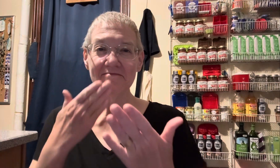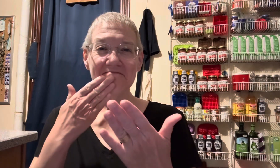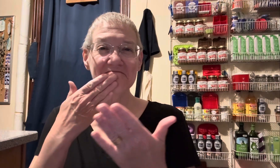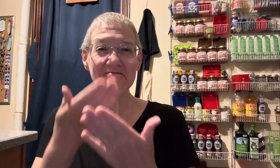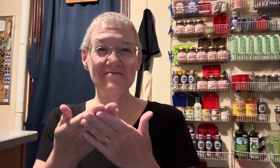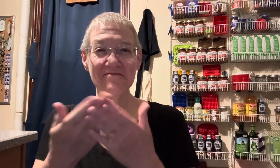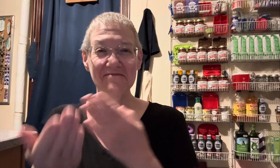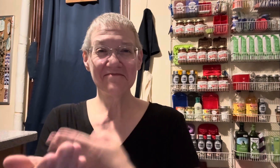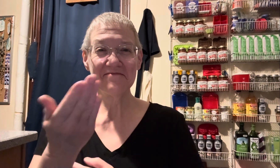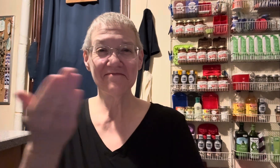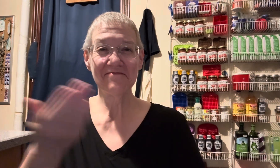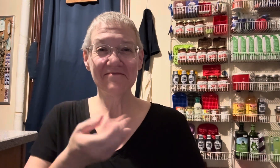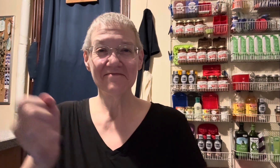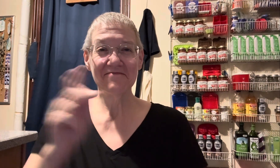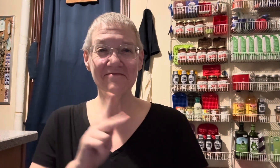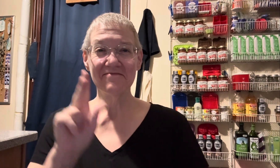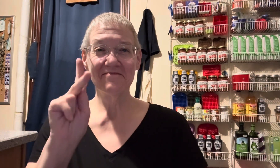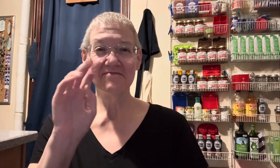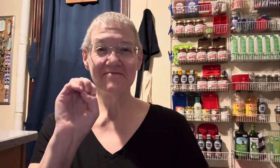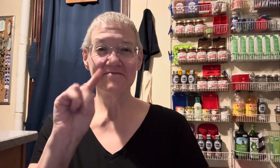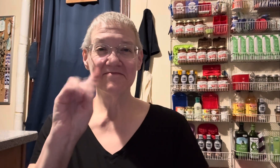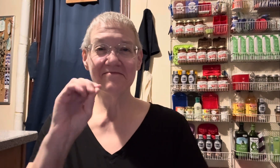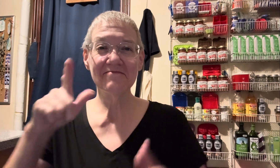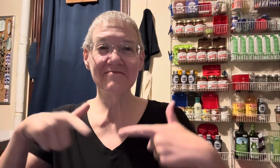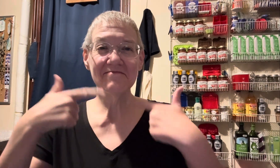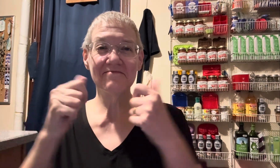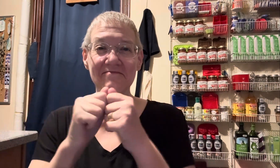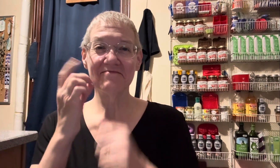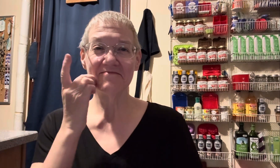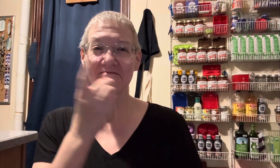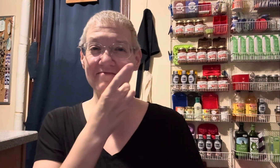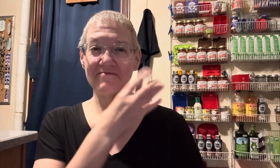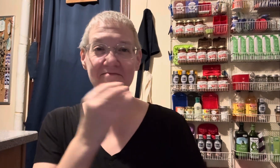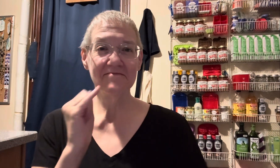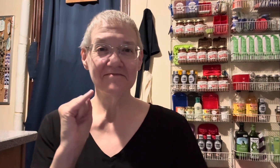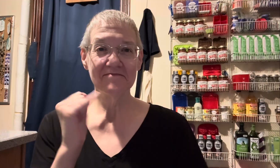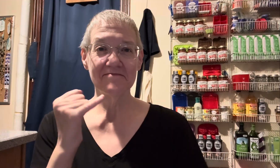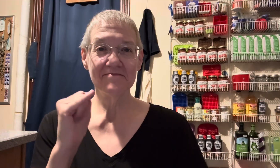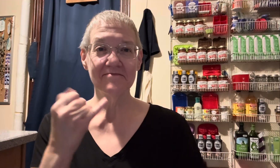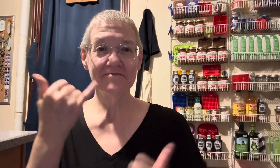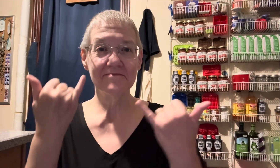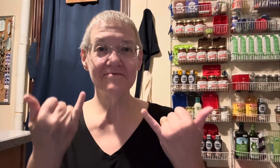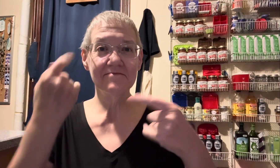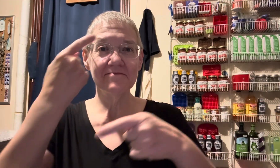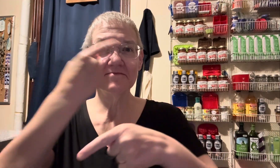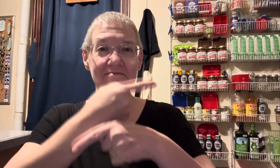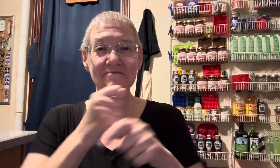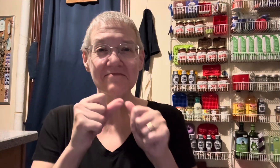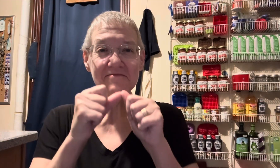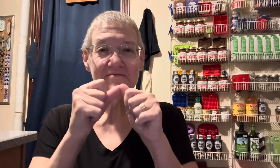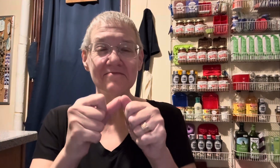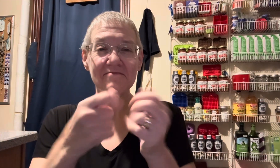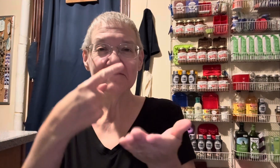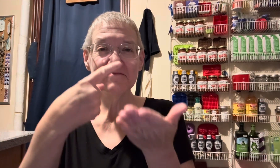Good morning and welcome back to Keto Living with Dale and Judith. On today's video, we're going to continue